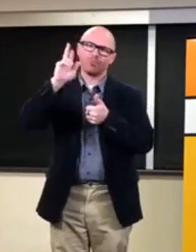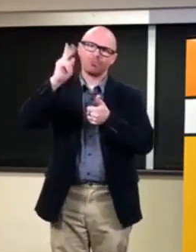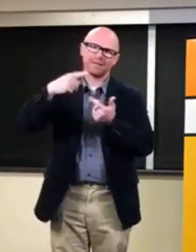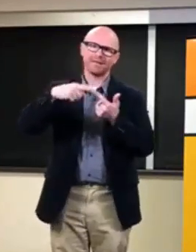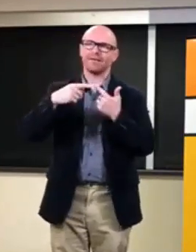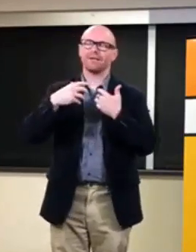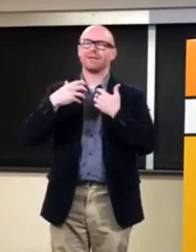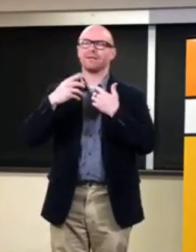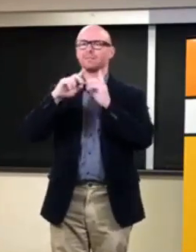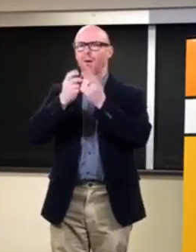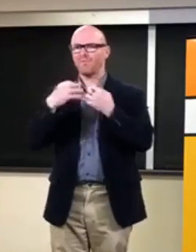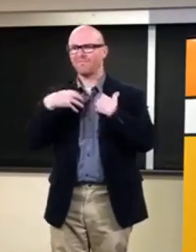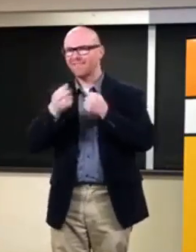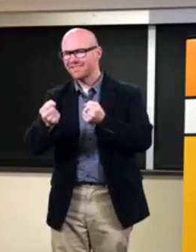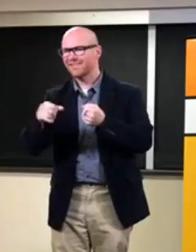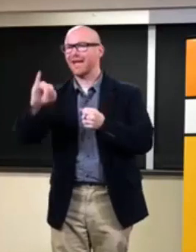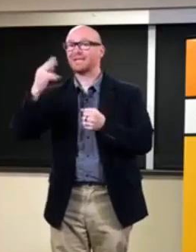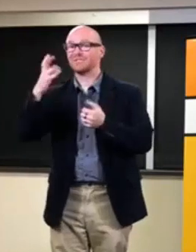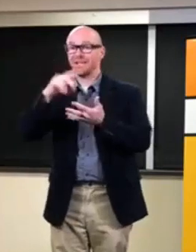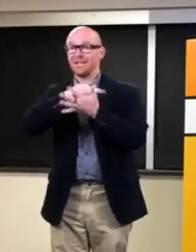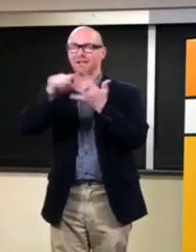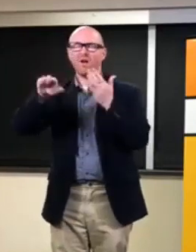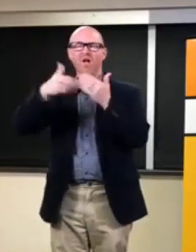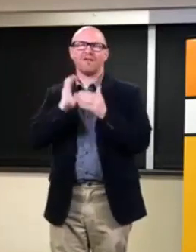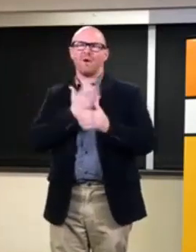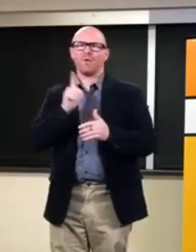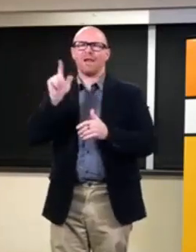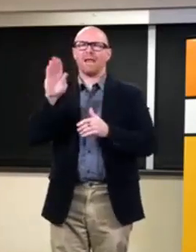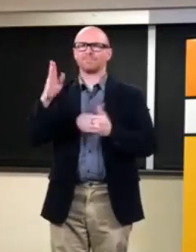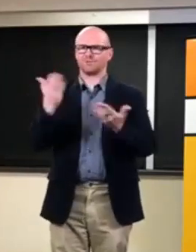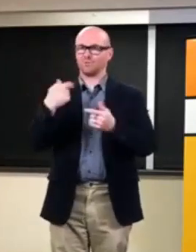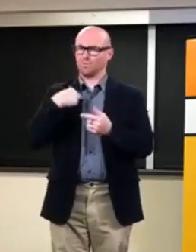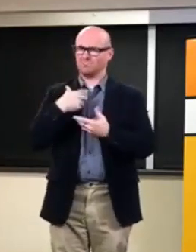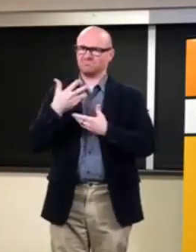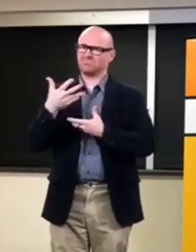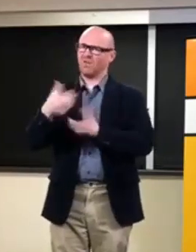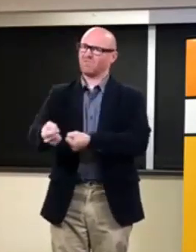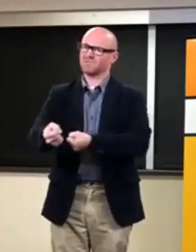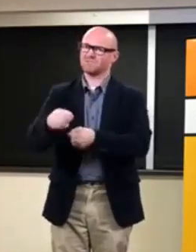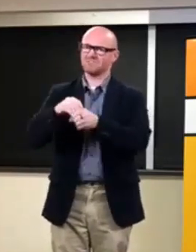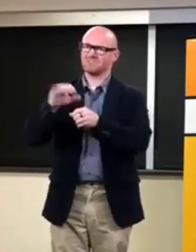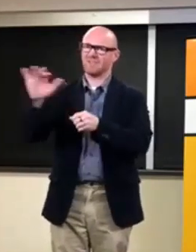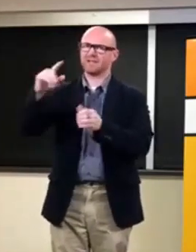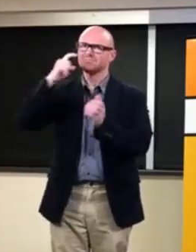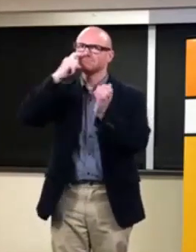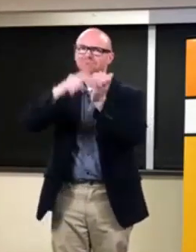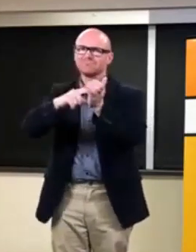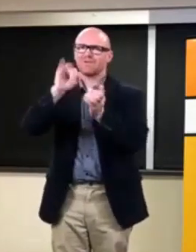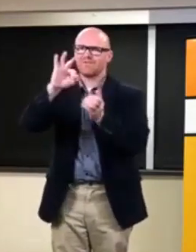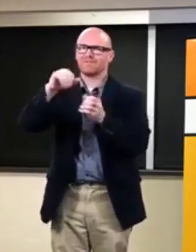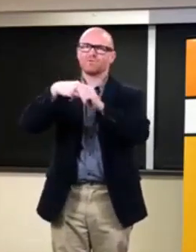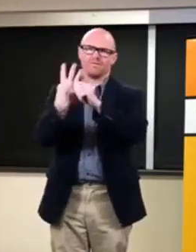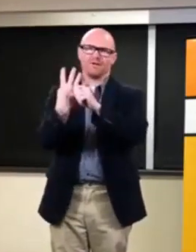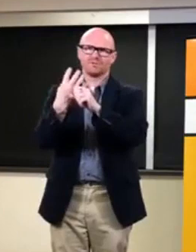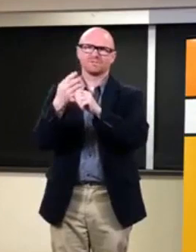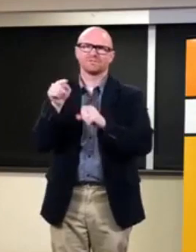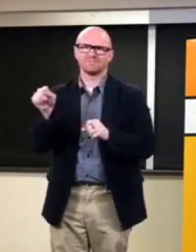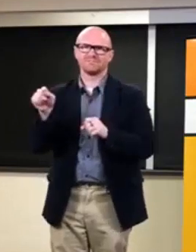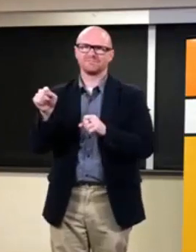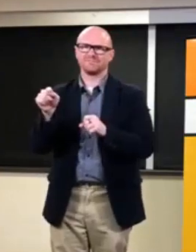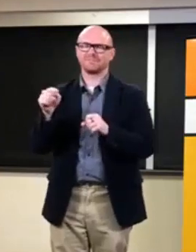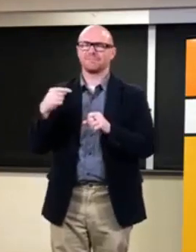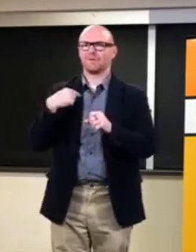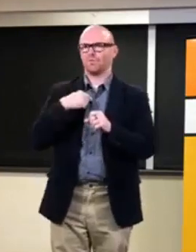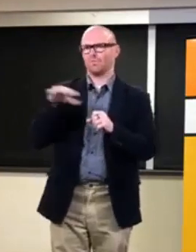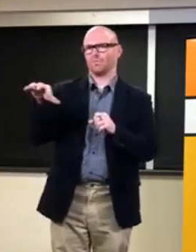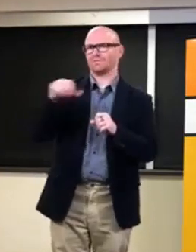labs, University of Utah and Intermountain, the labs in Utah, we are confident in its ability to detect disease. We